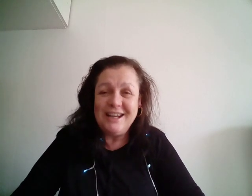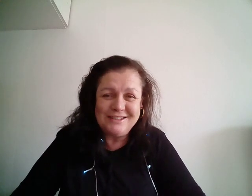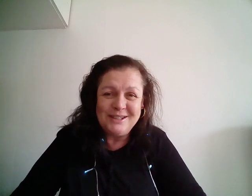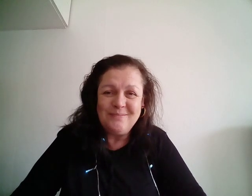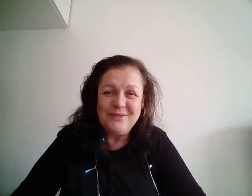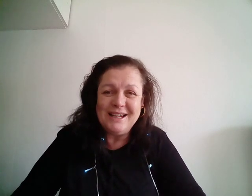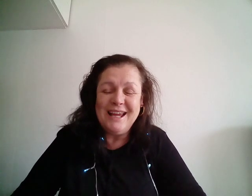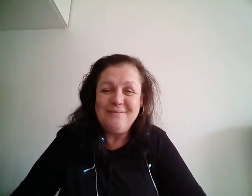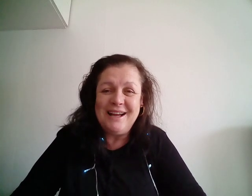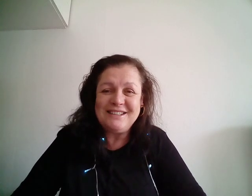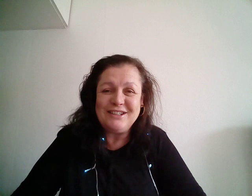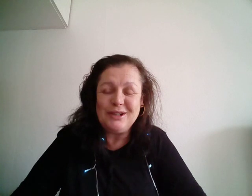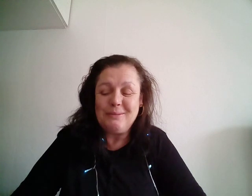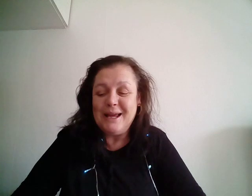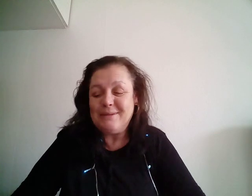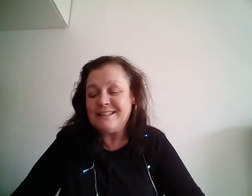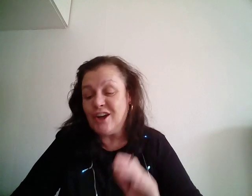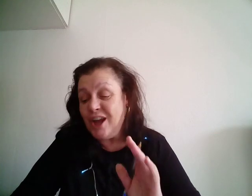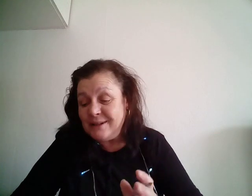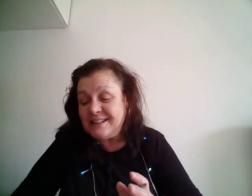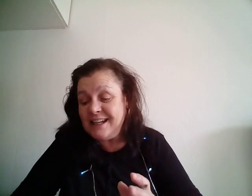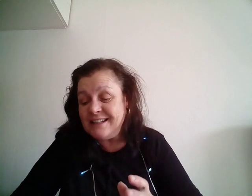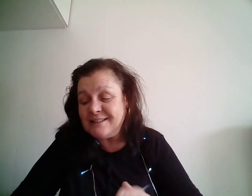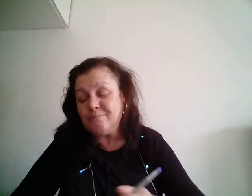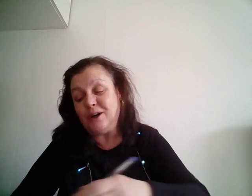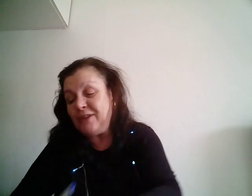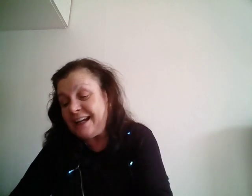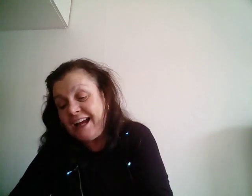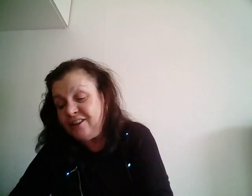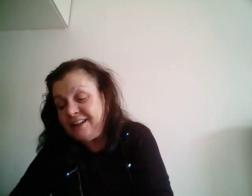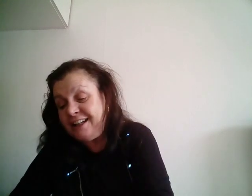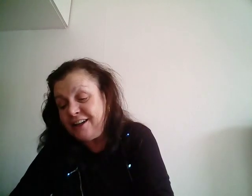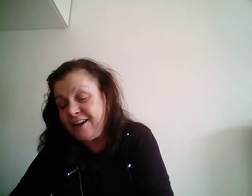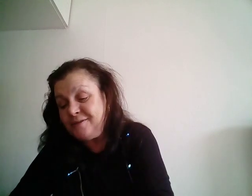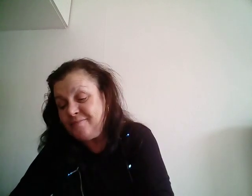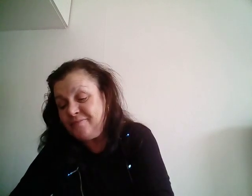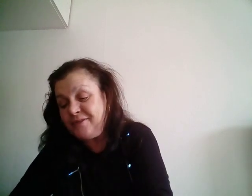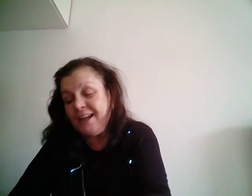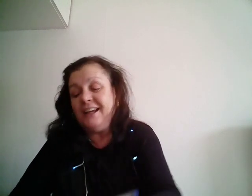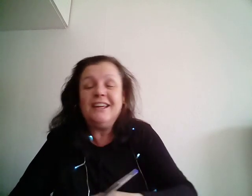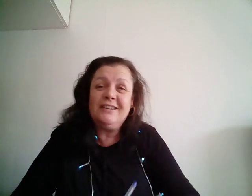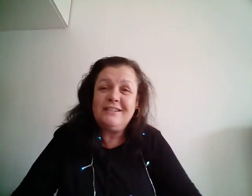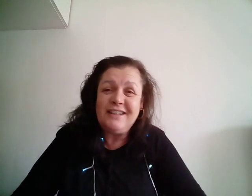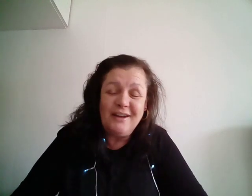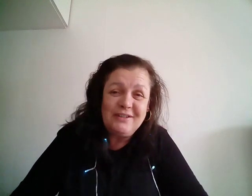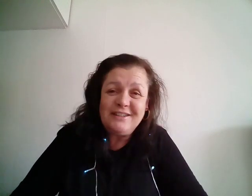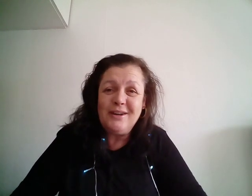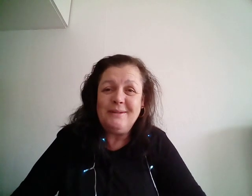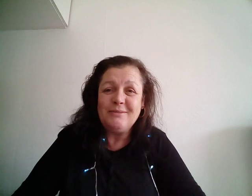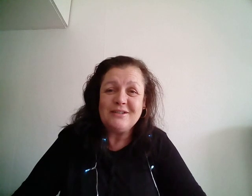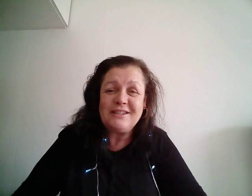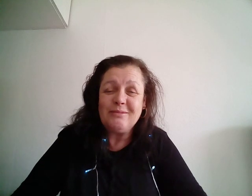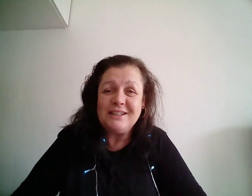subject, okay? My delicious babies, I know it is, but I cannot let it go. So every so many months, I'm going to